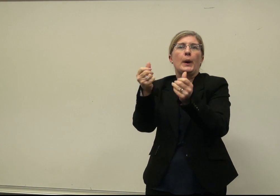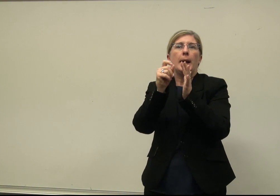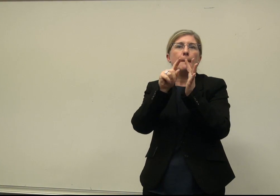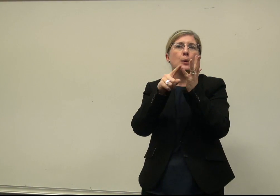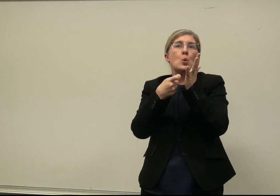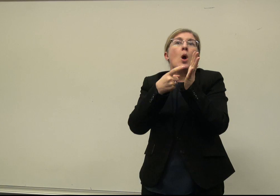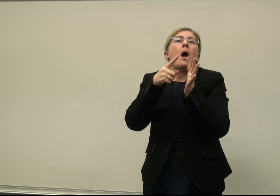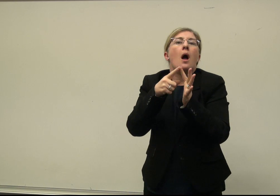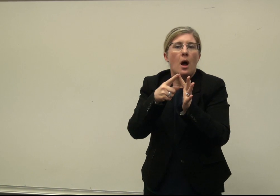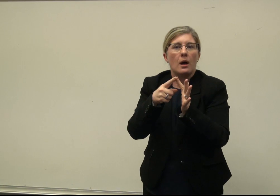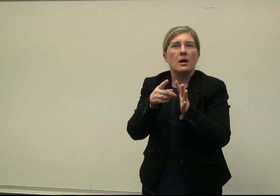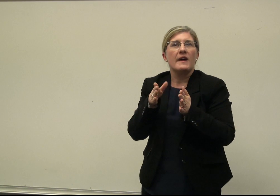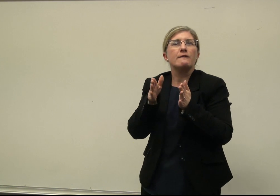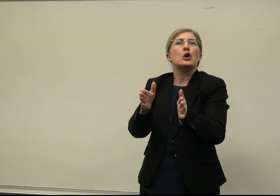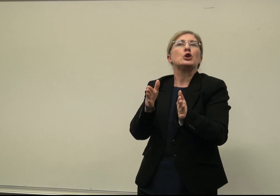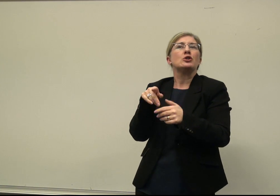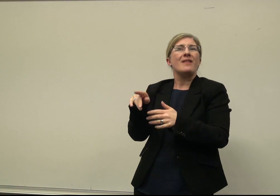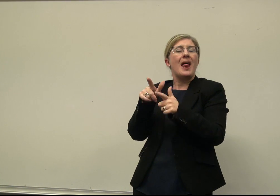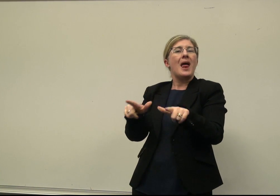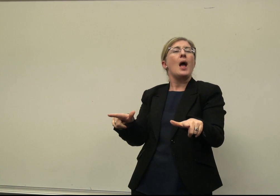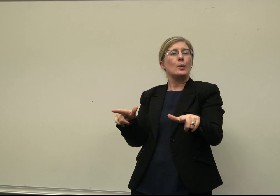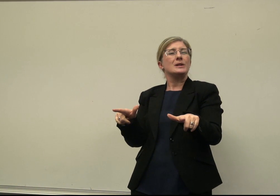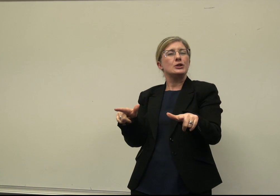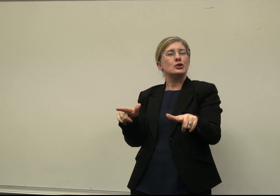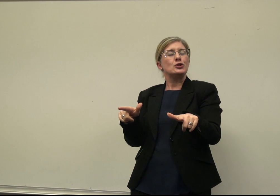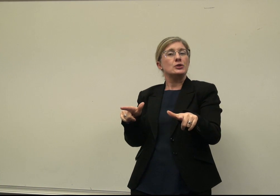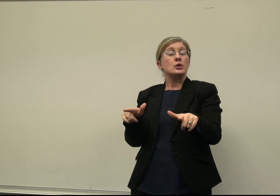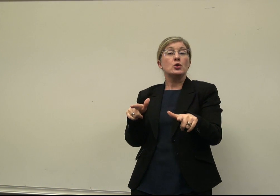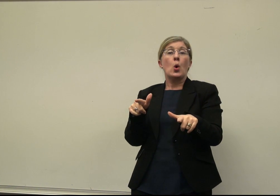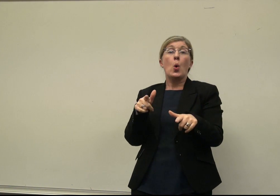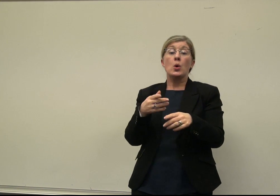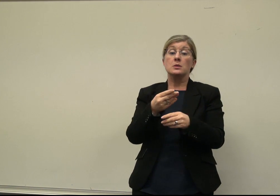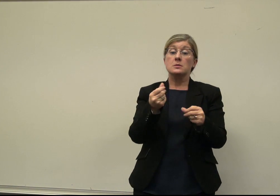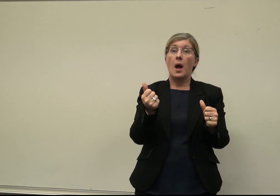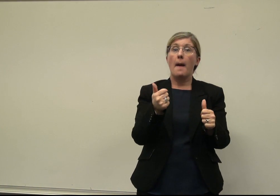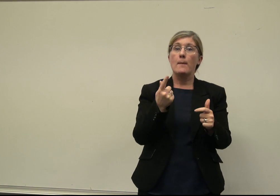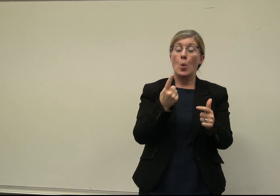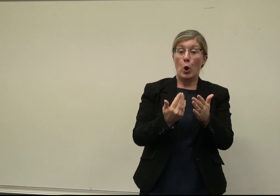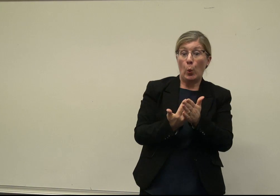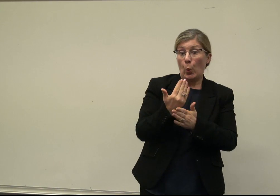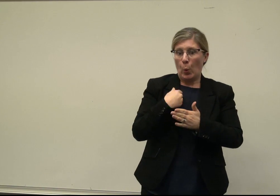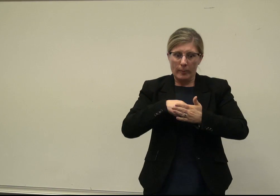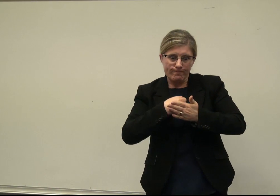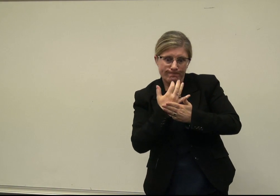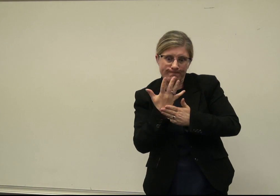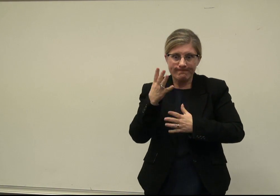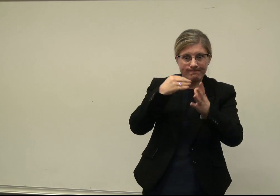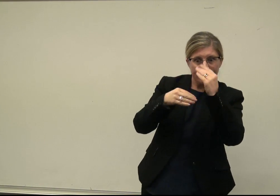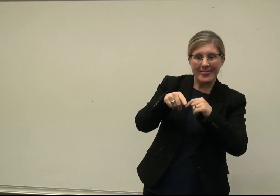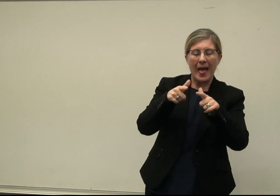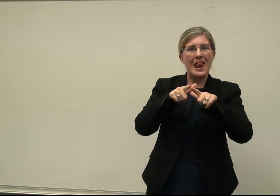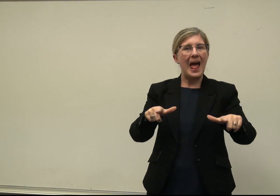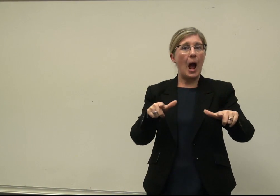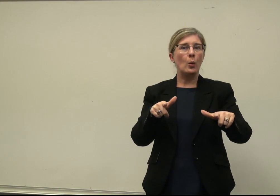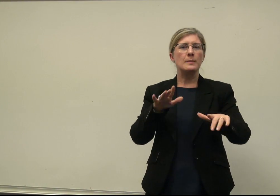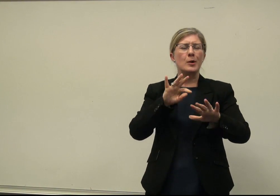And so new speakers, for example, or non-native speakers don't speak the language well, but also well enough according